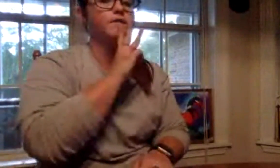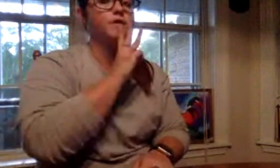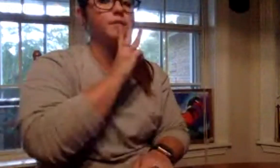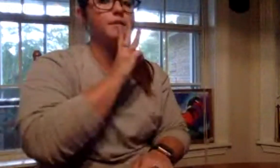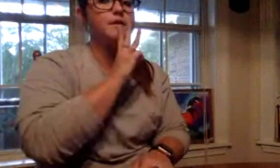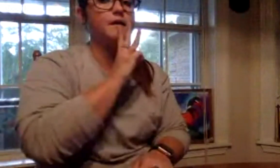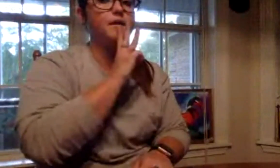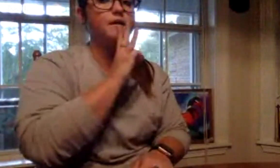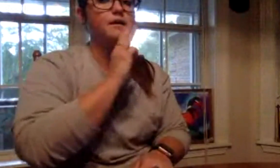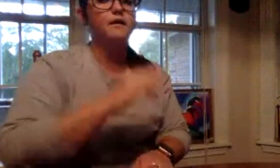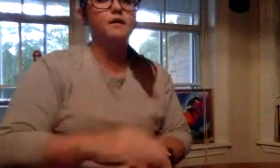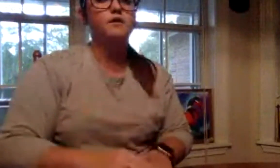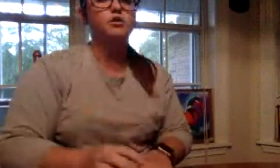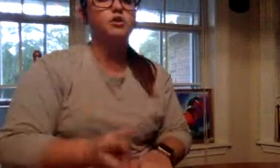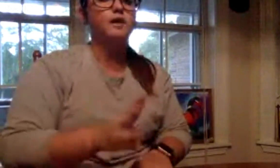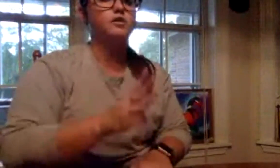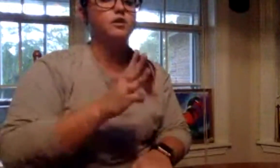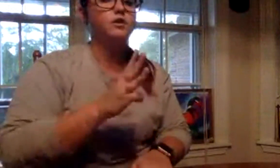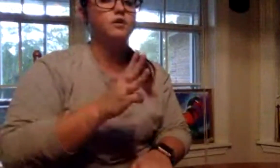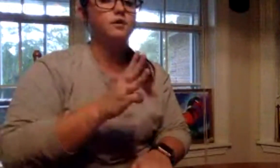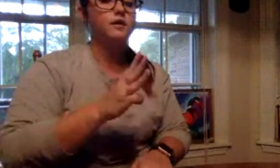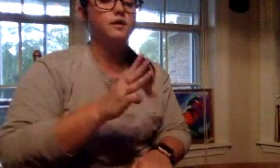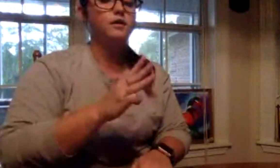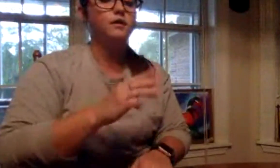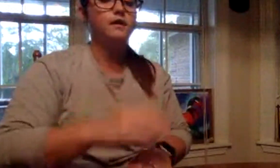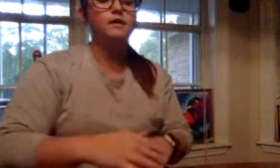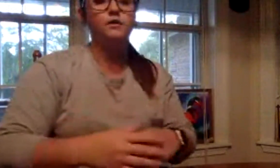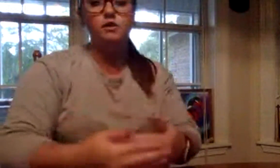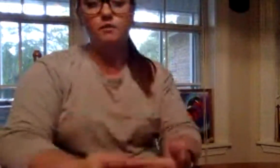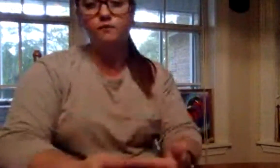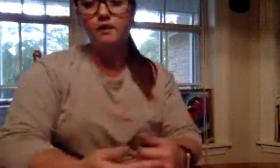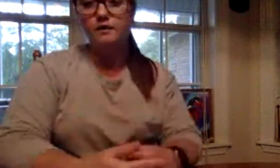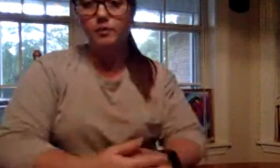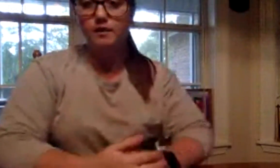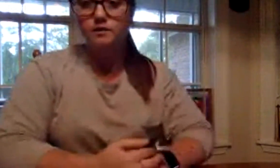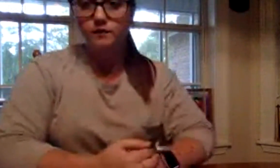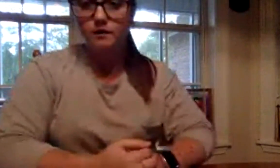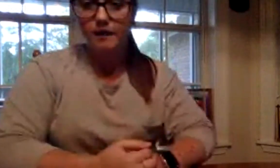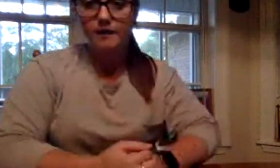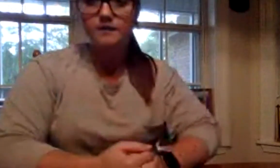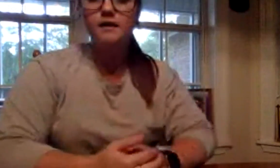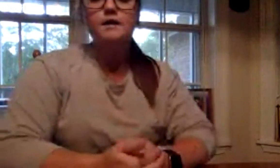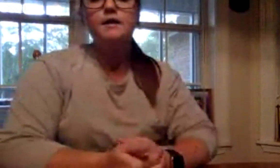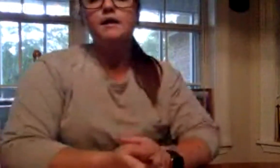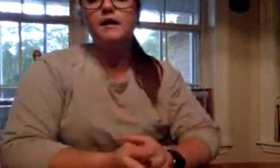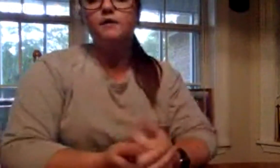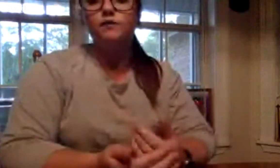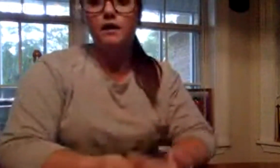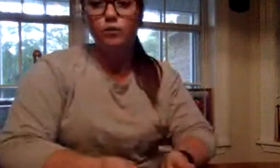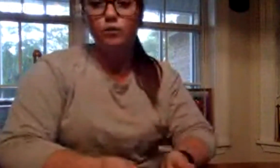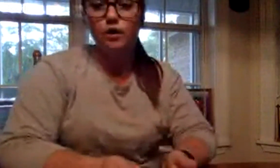them imitate me, gesture here, and then it should be full independence for the client. If there